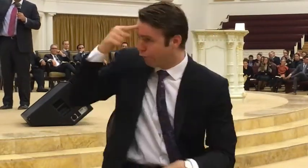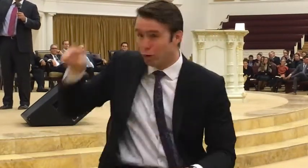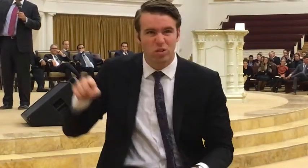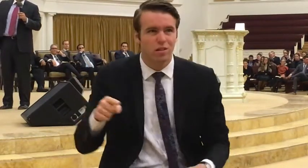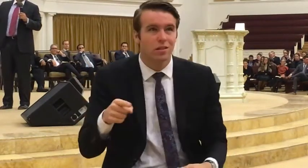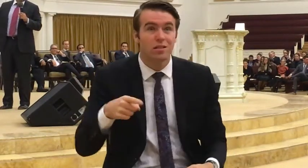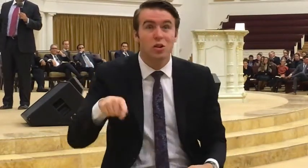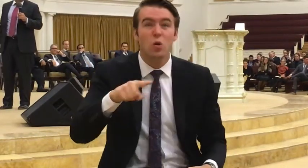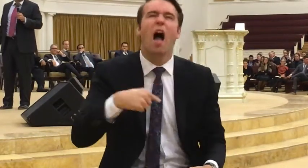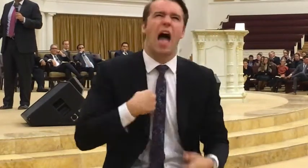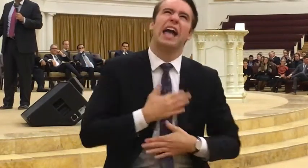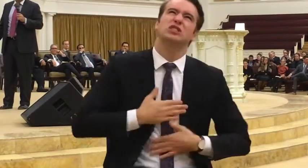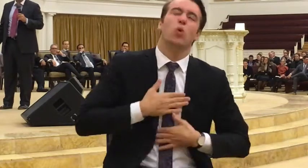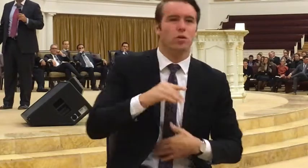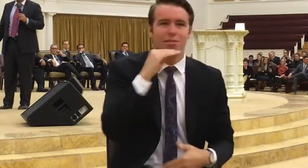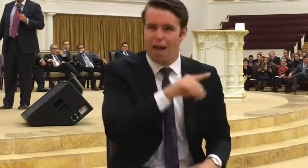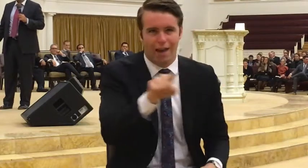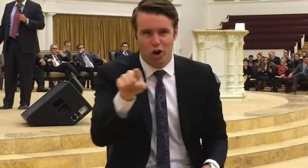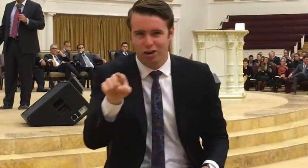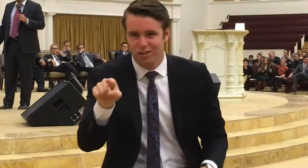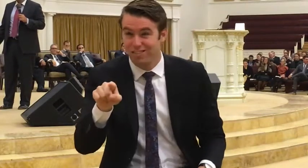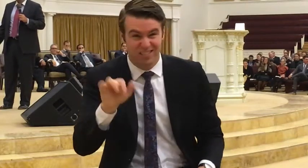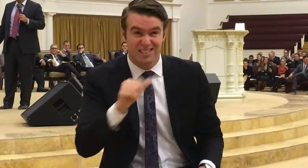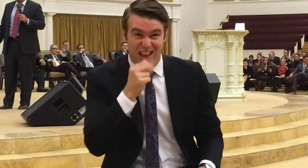No. Y'all lying if y'all say you do.